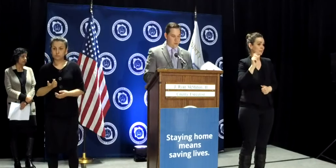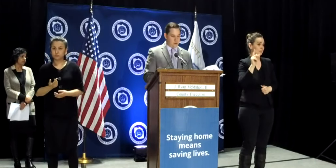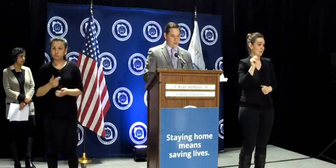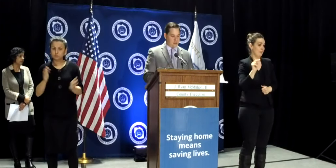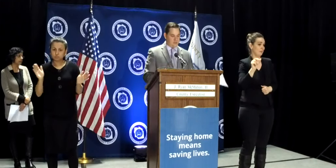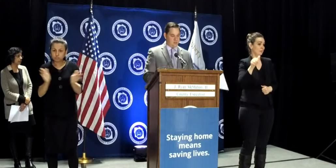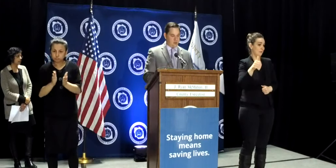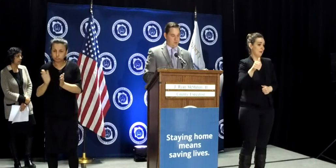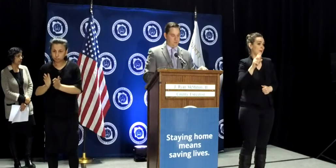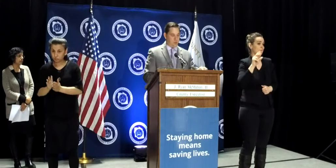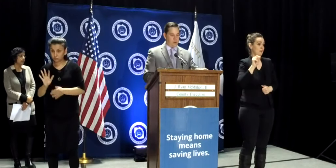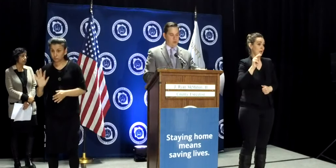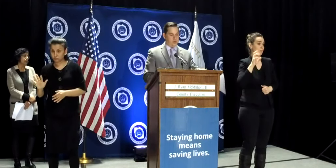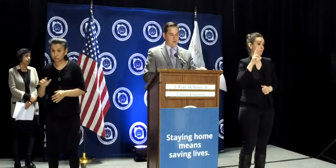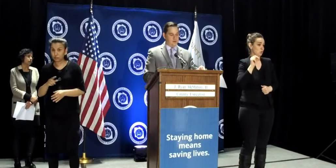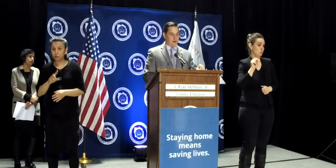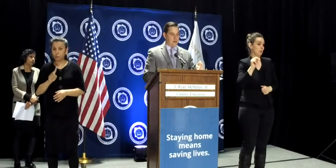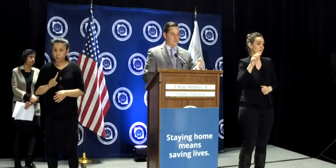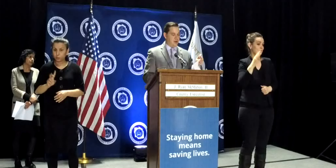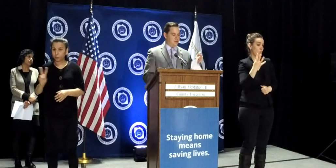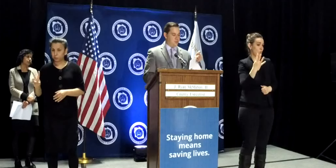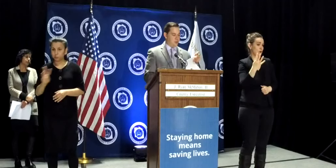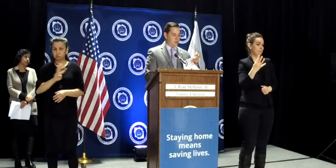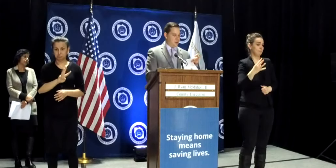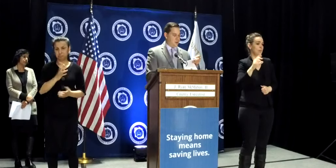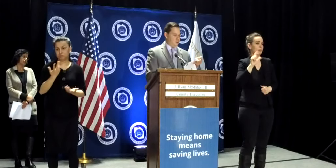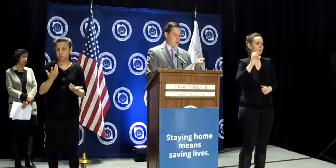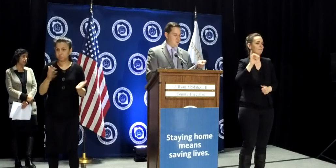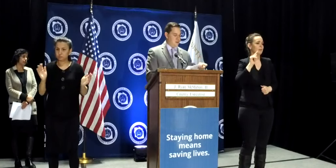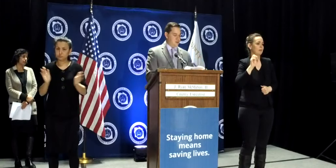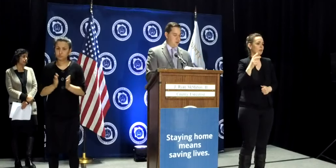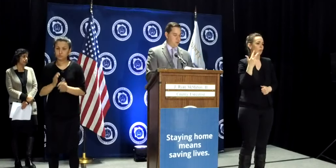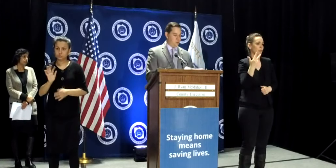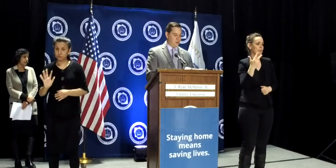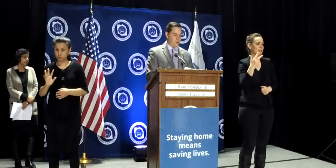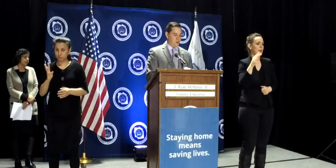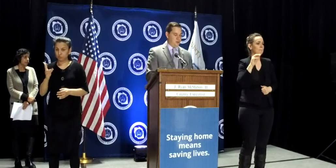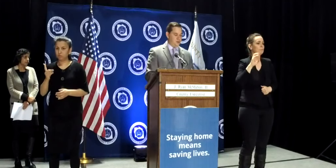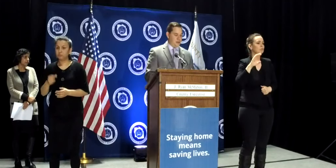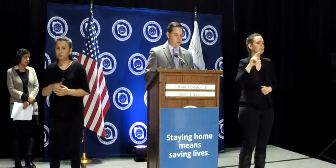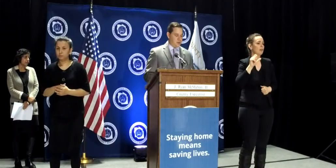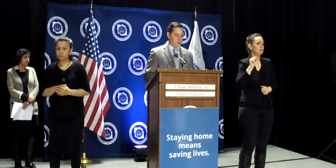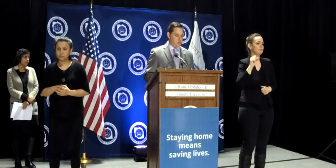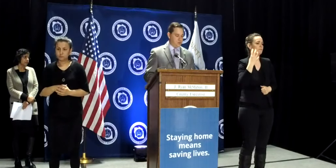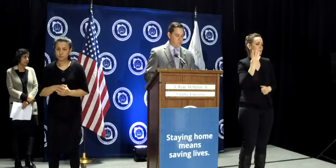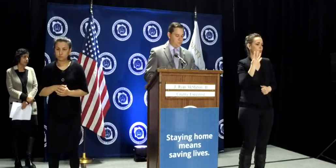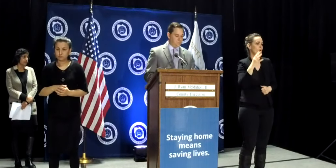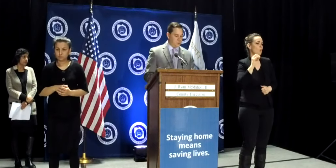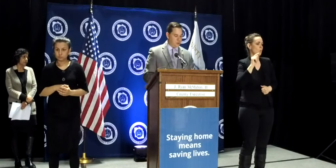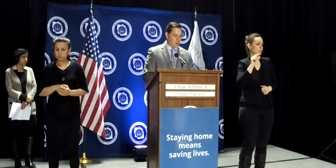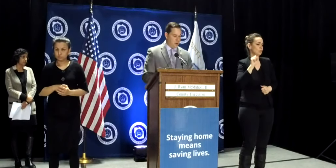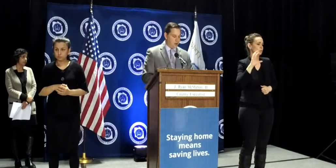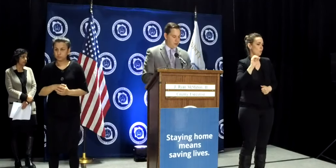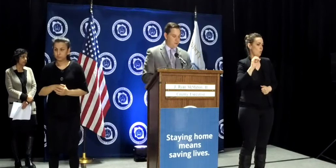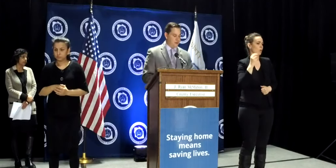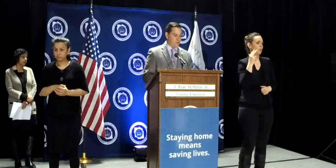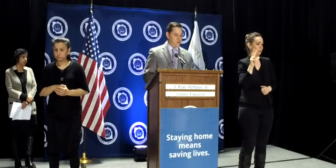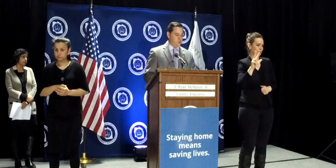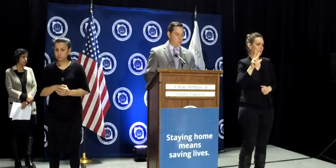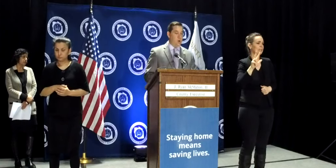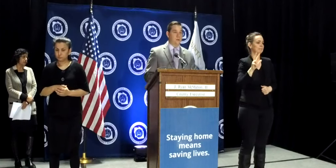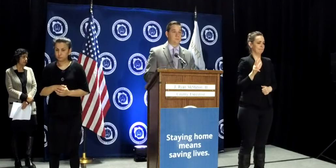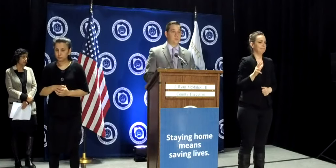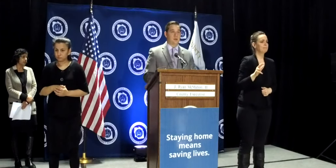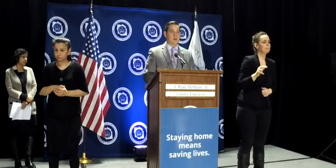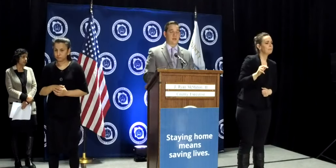4, Town of Van Buren 4, Town of Lafayette 3, Town of Atisco 3, Town of Tully 2, Town of